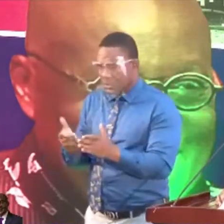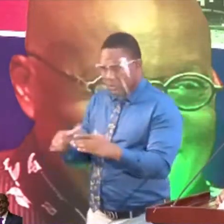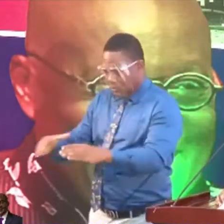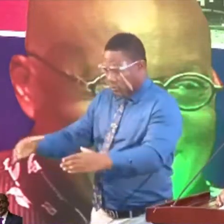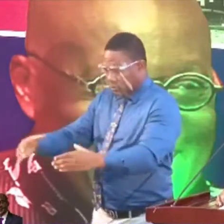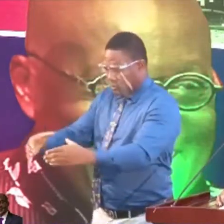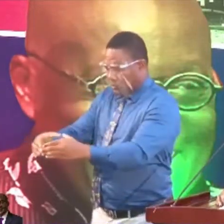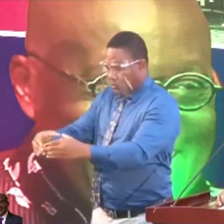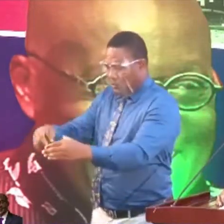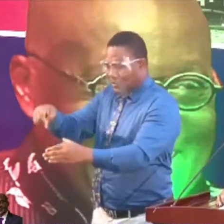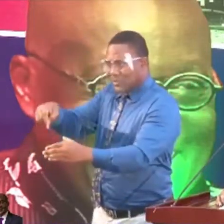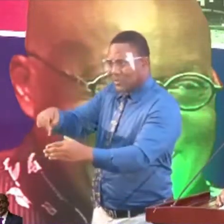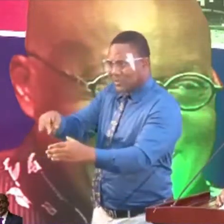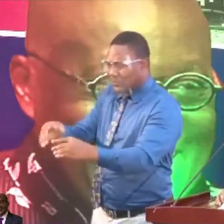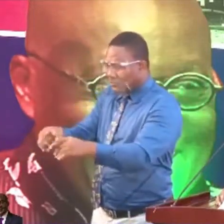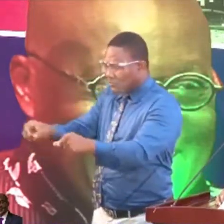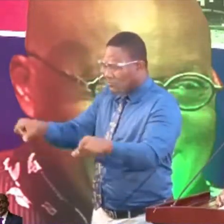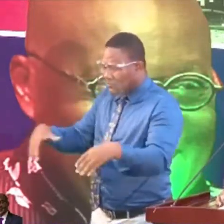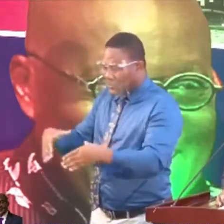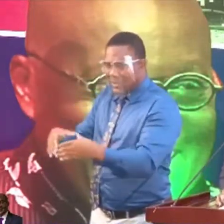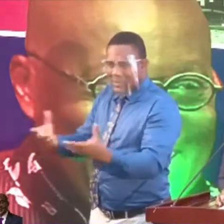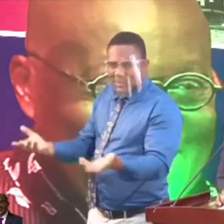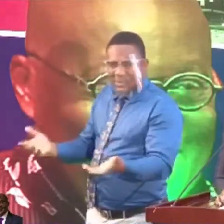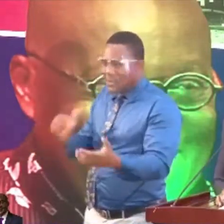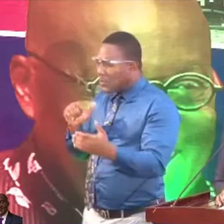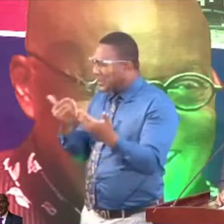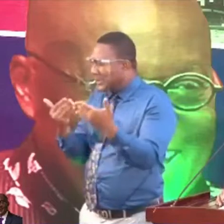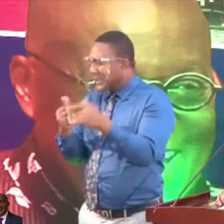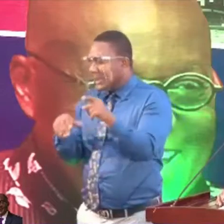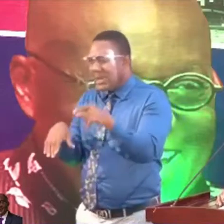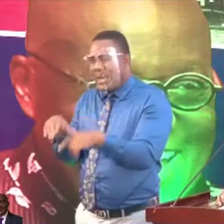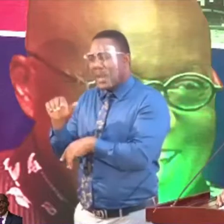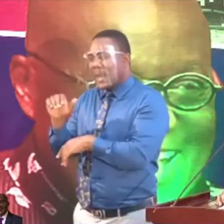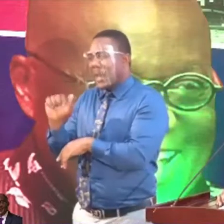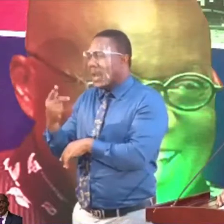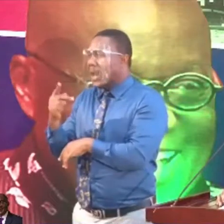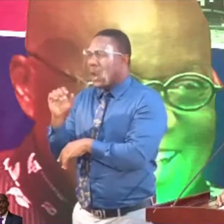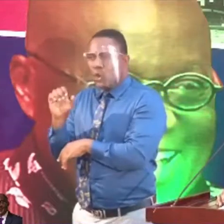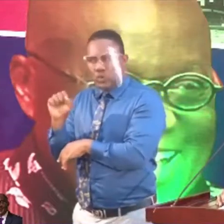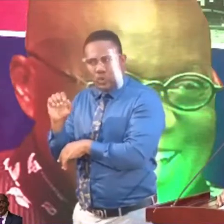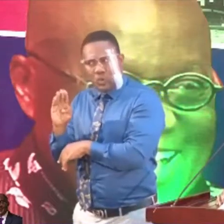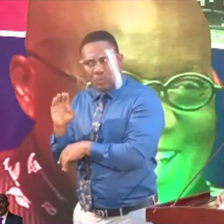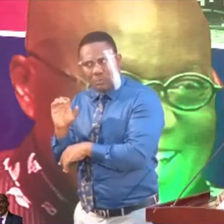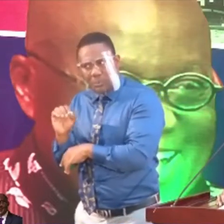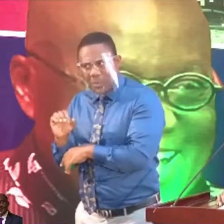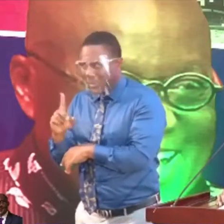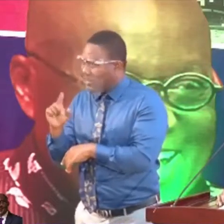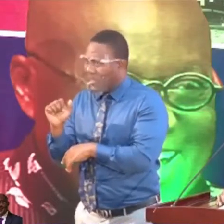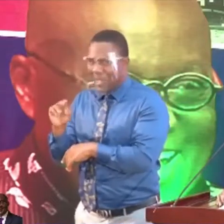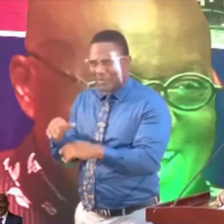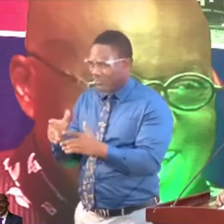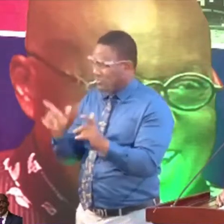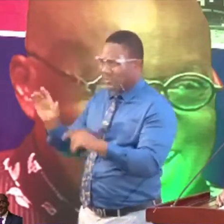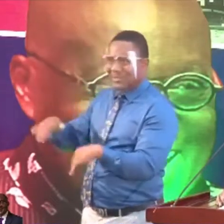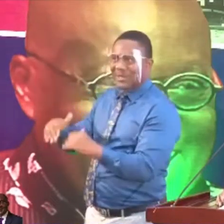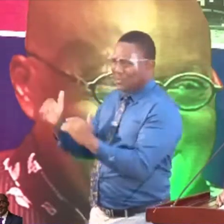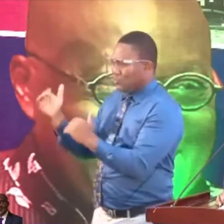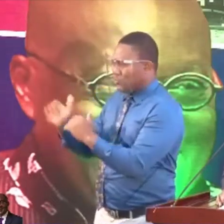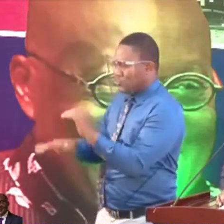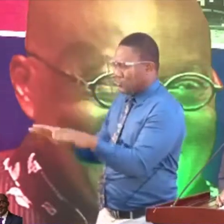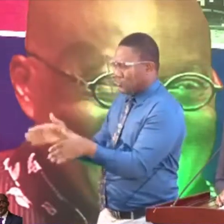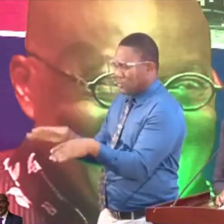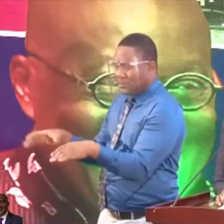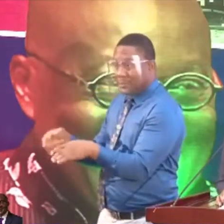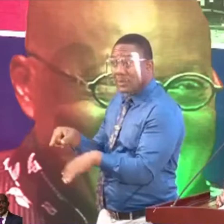the small dams, are nowhere near Akosombo Dam in size and reach. But they are the